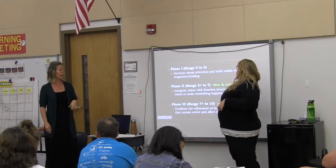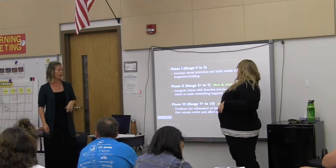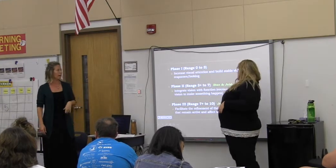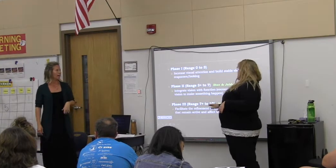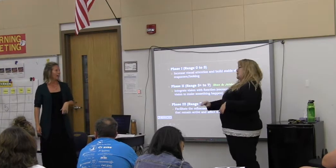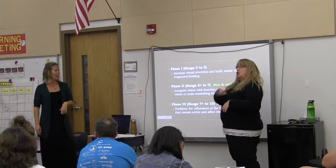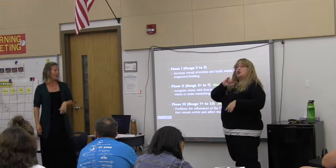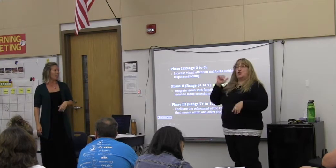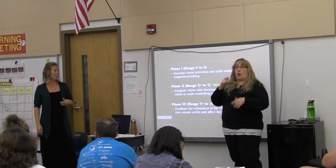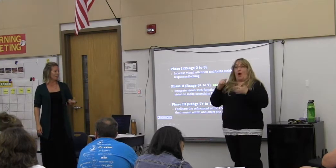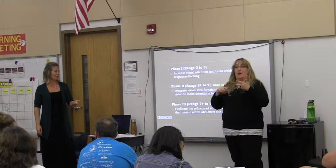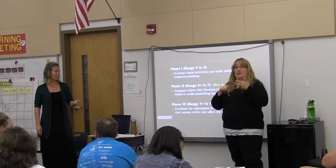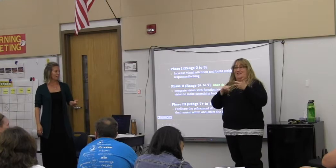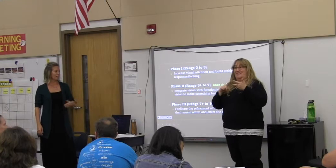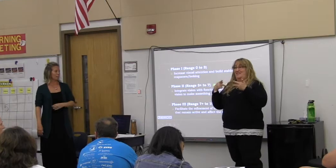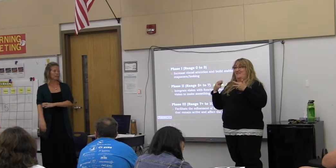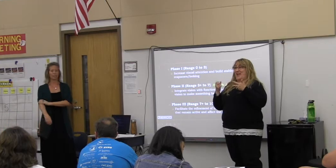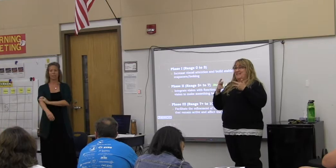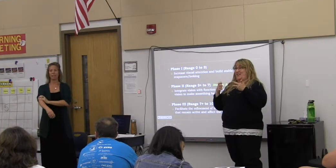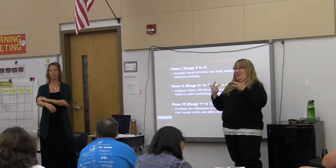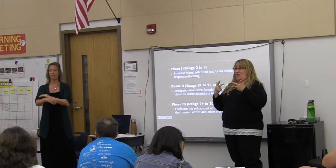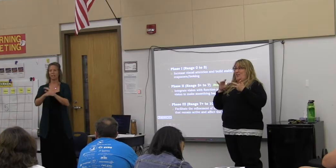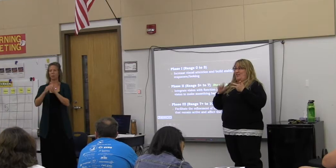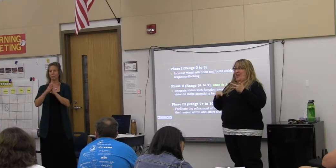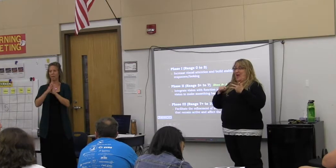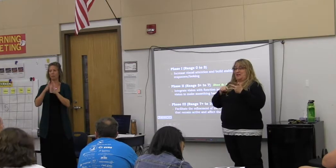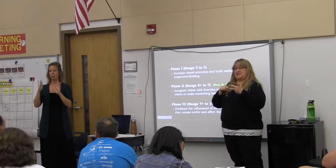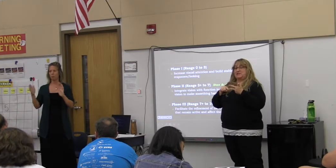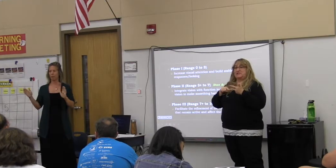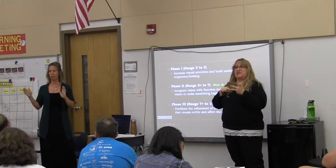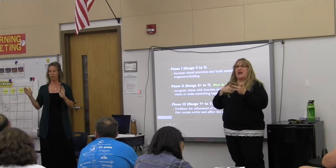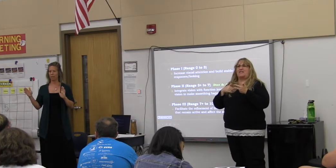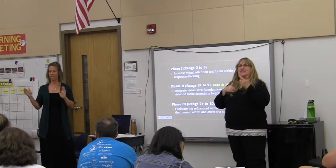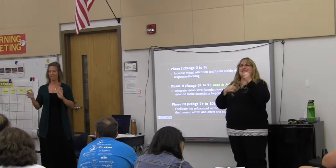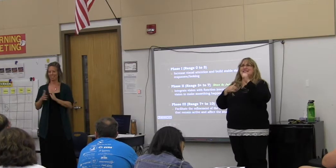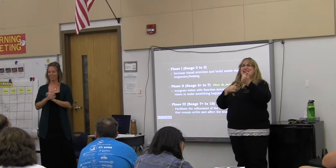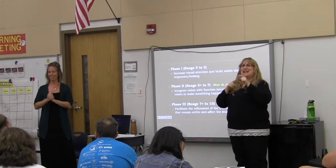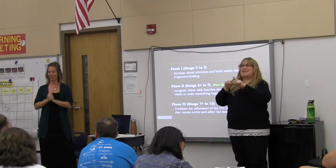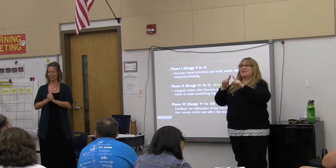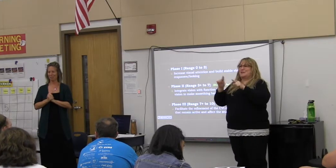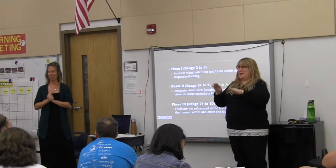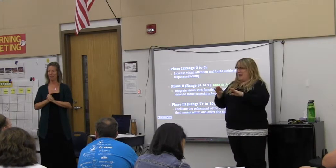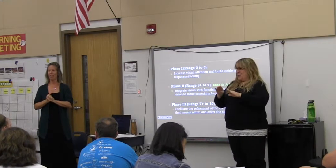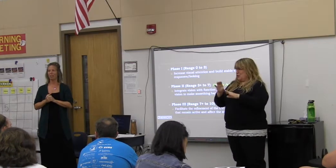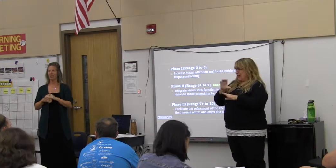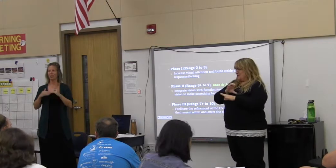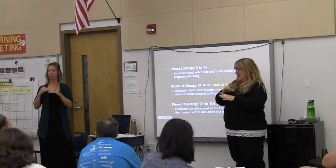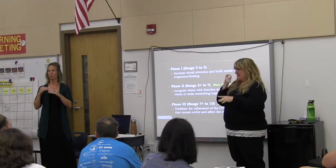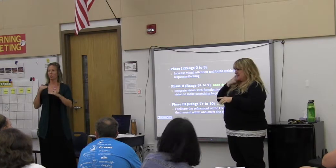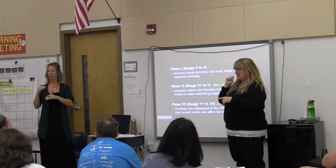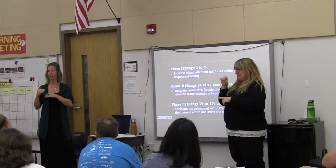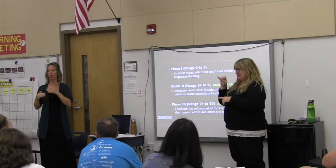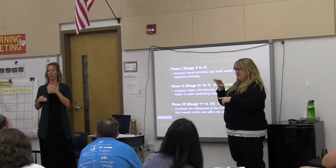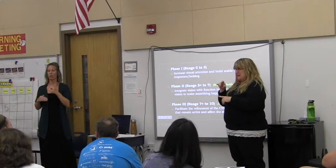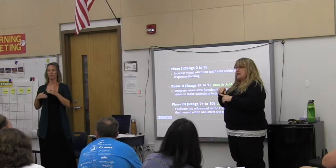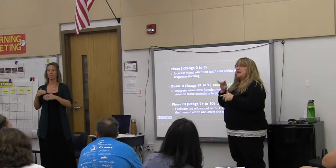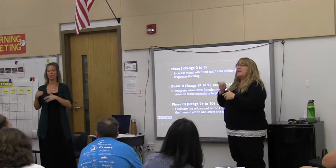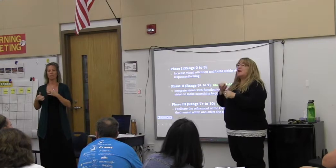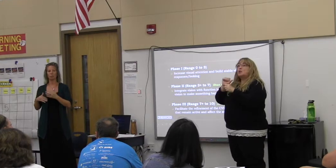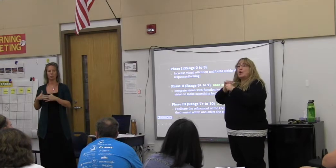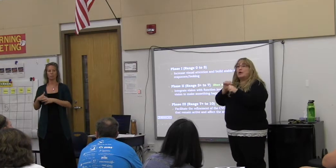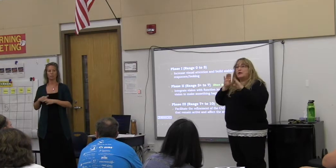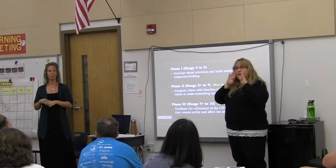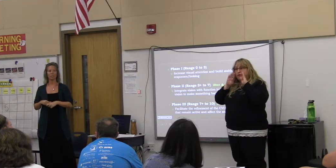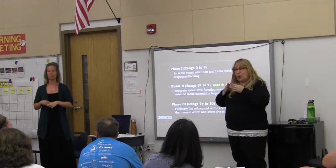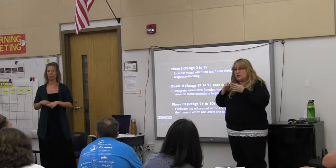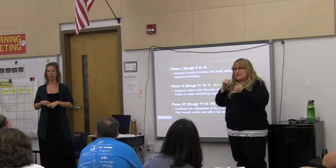3. And what this is basically, there's 10 different behavioral characteristics that I talked about. This is working on the